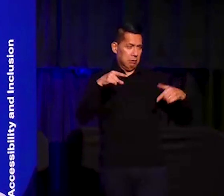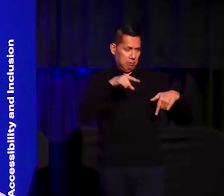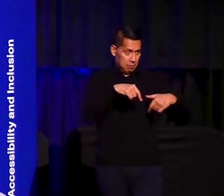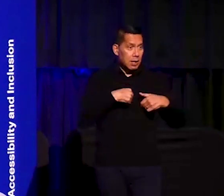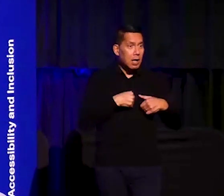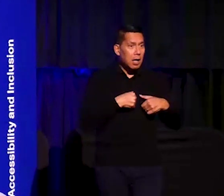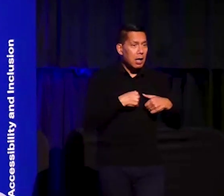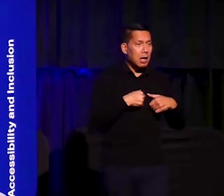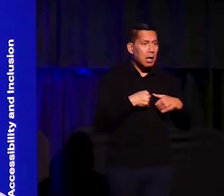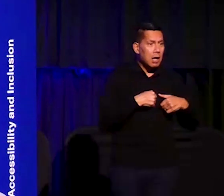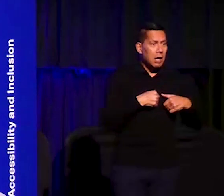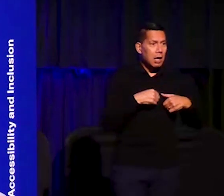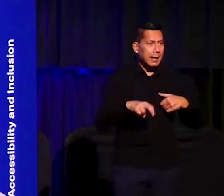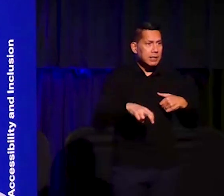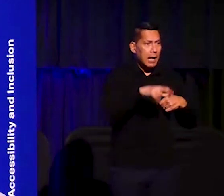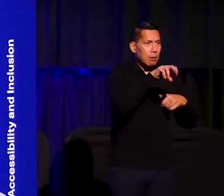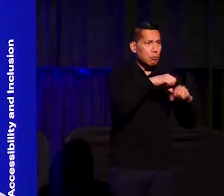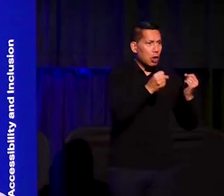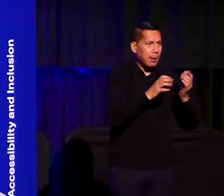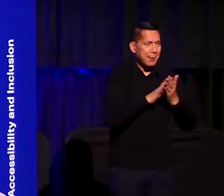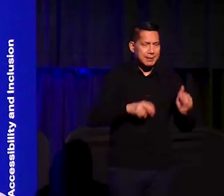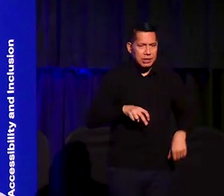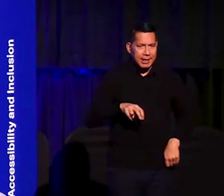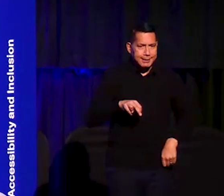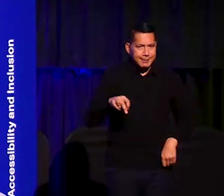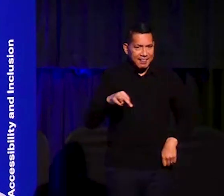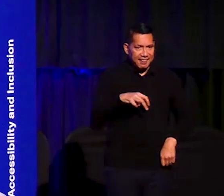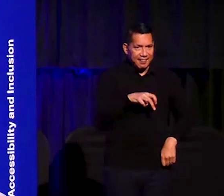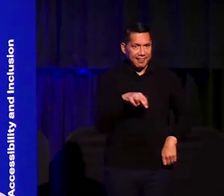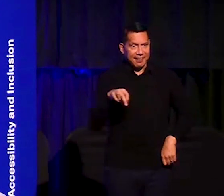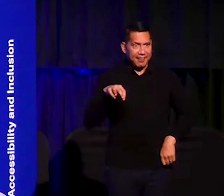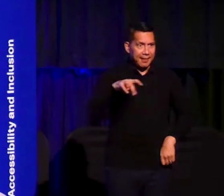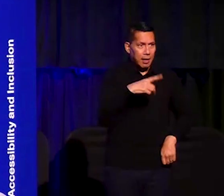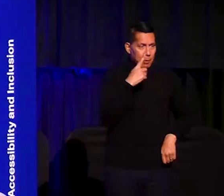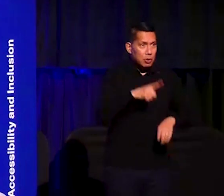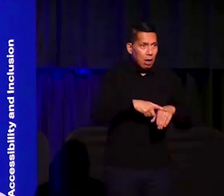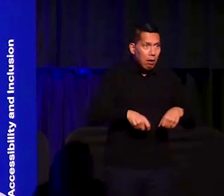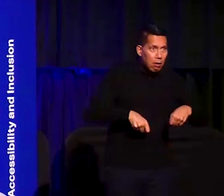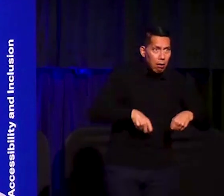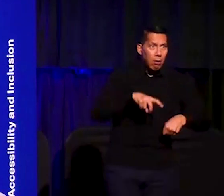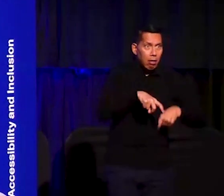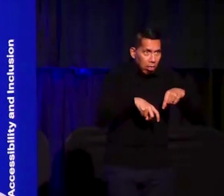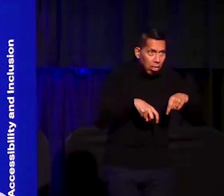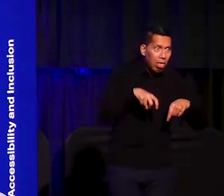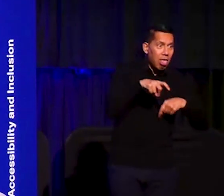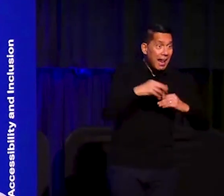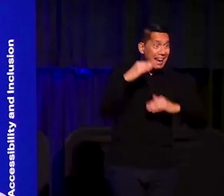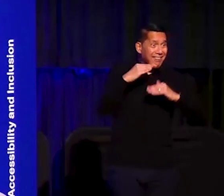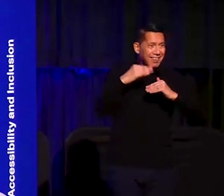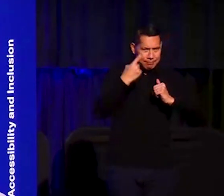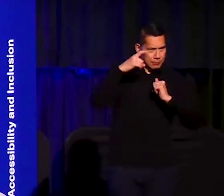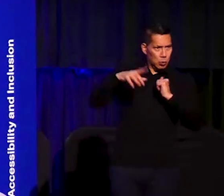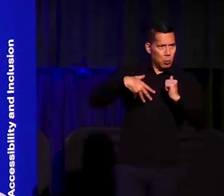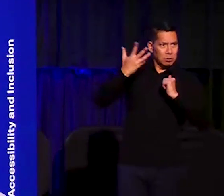the escalators had broken and become stairs. People were clustered around it, going slower. People were trying to use the lifts who wouldn't usually use